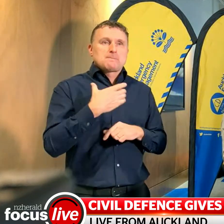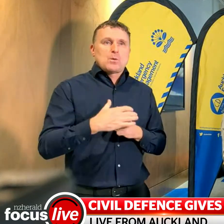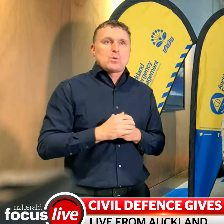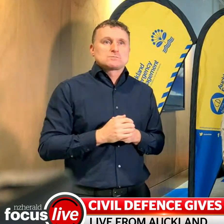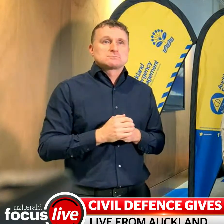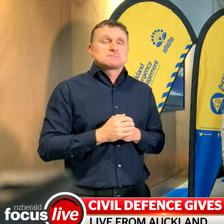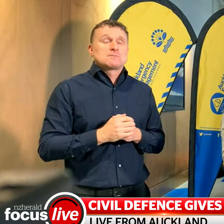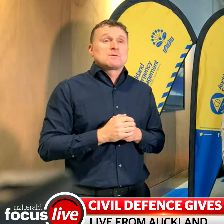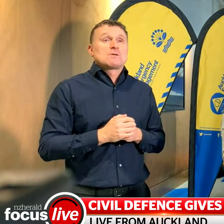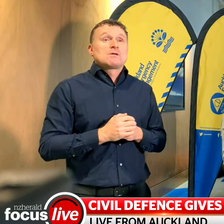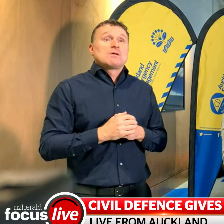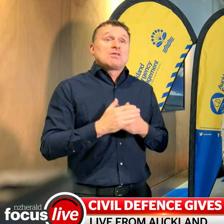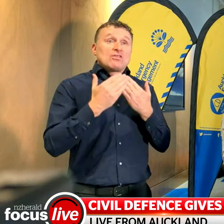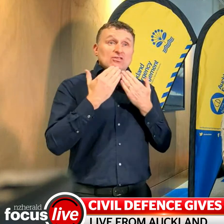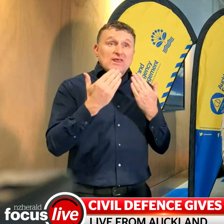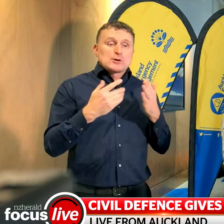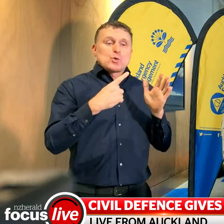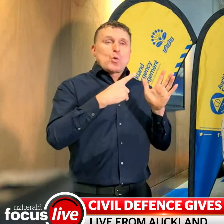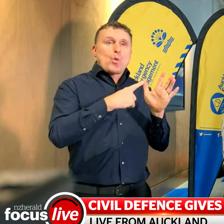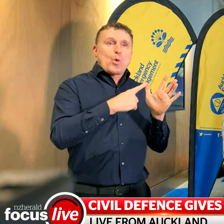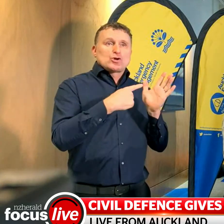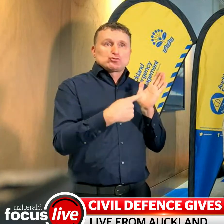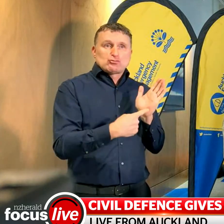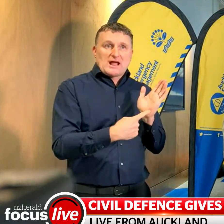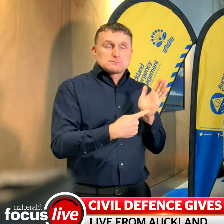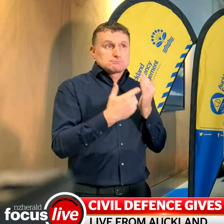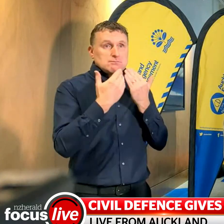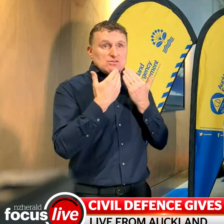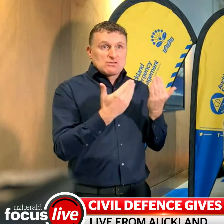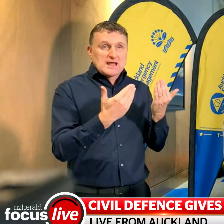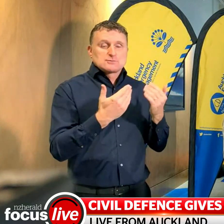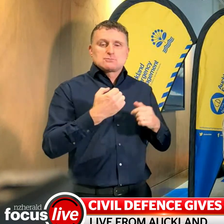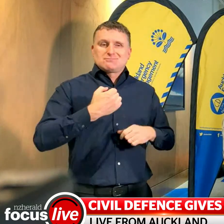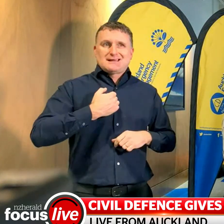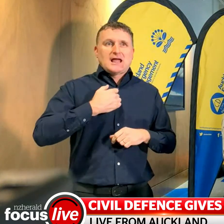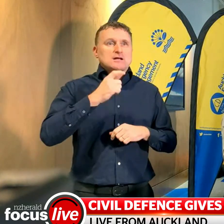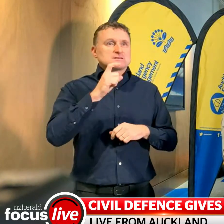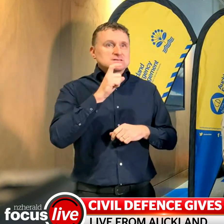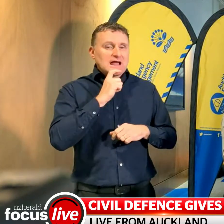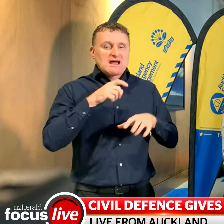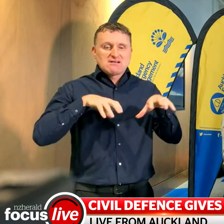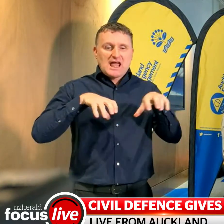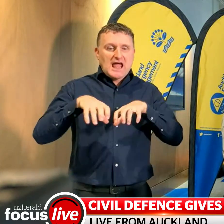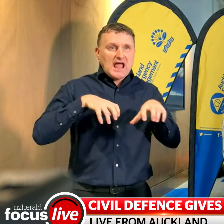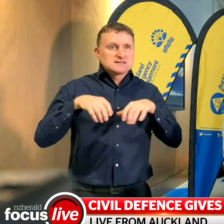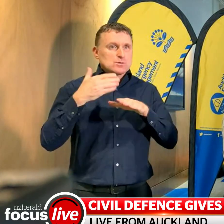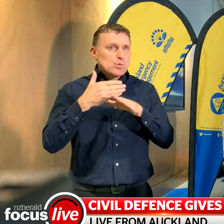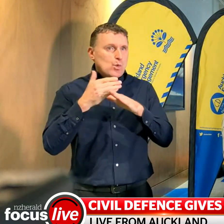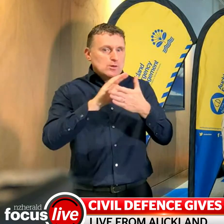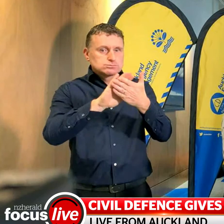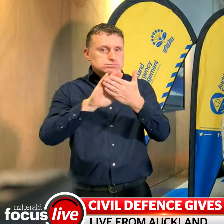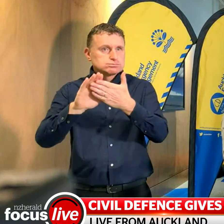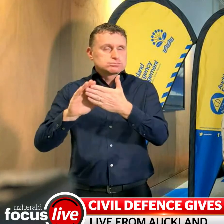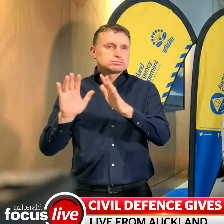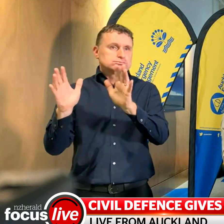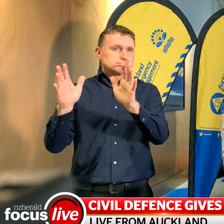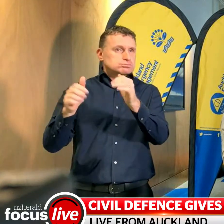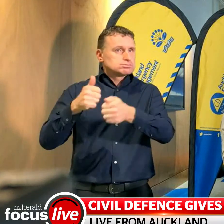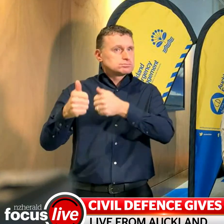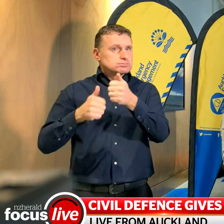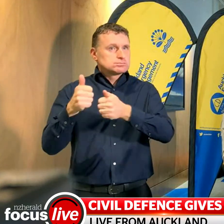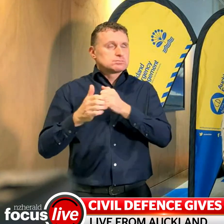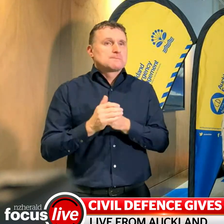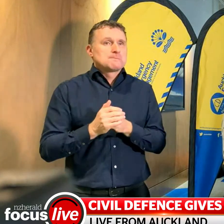again wanted to thank both Fuel Transport and all of our response teams that are out on the ground. And I think a special note too to the families back